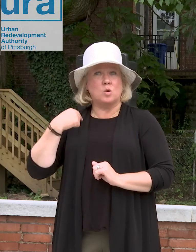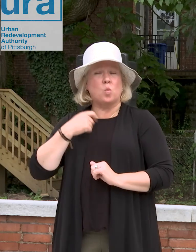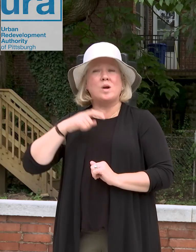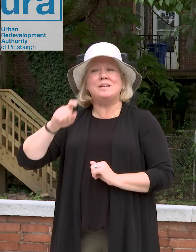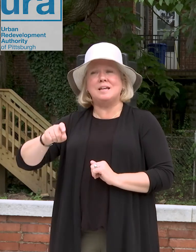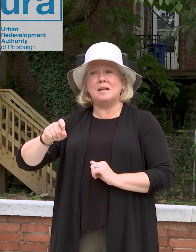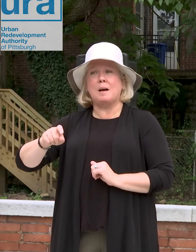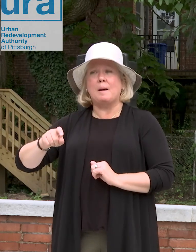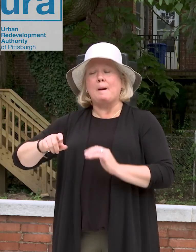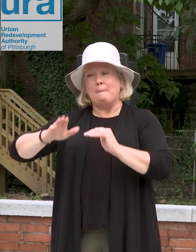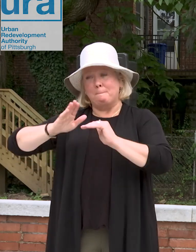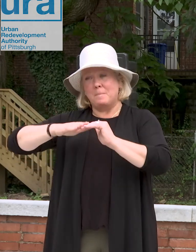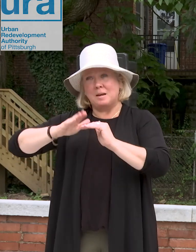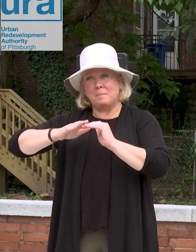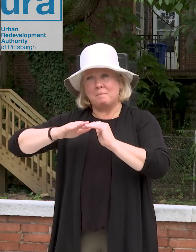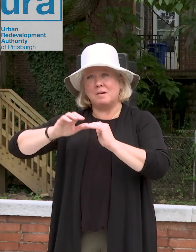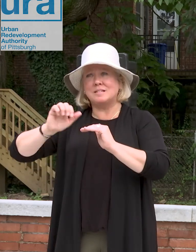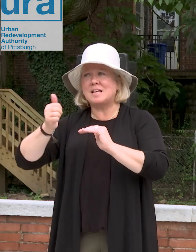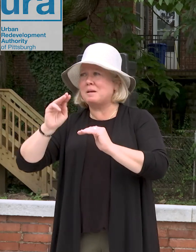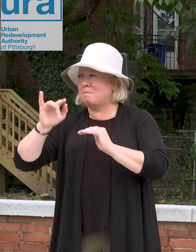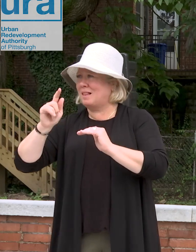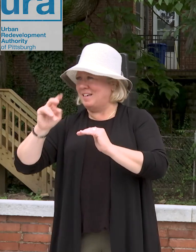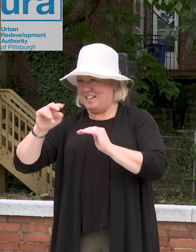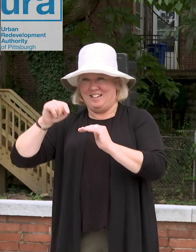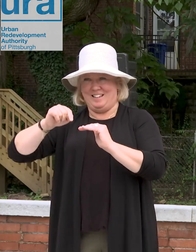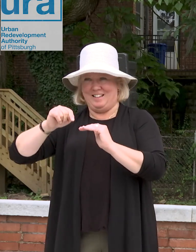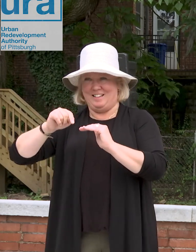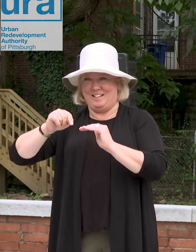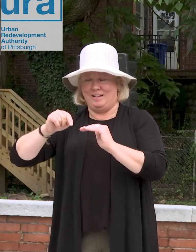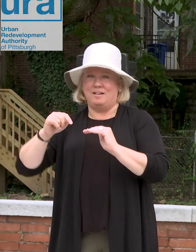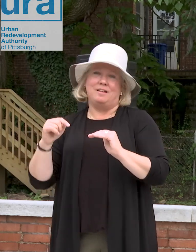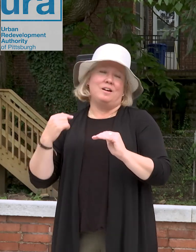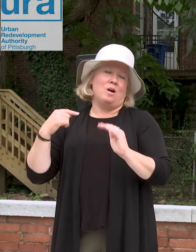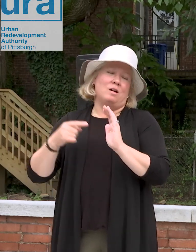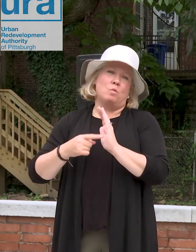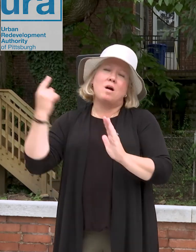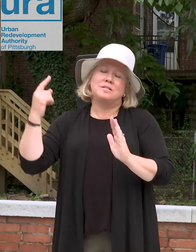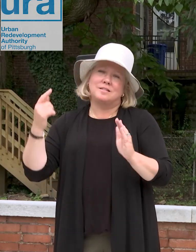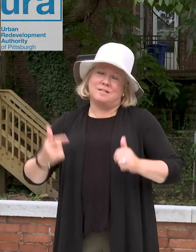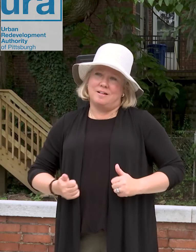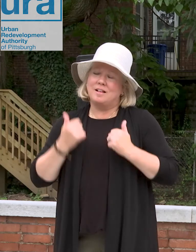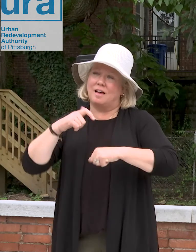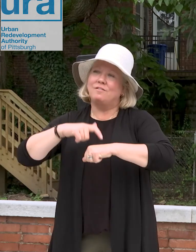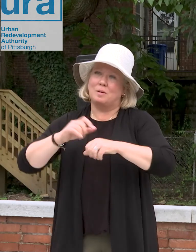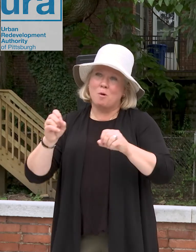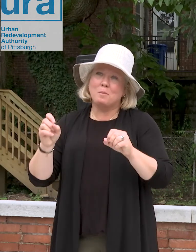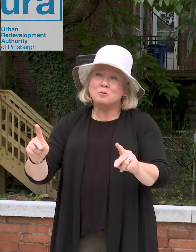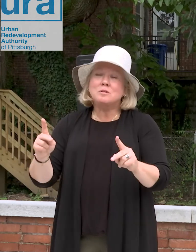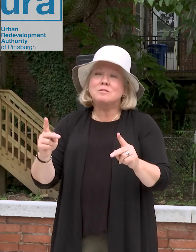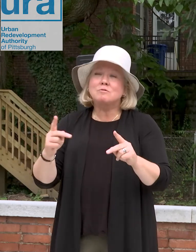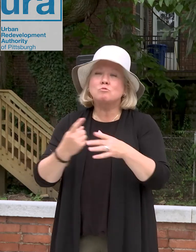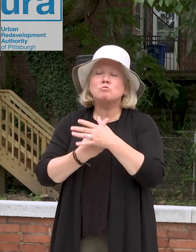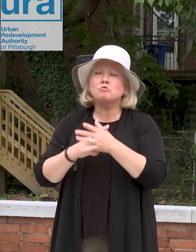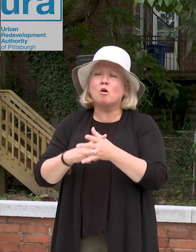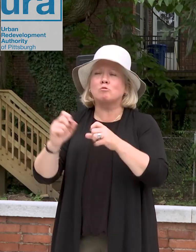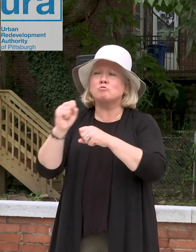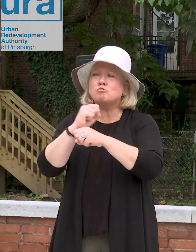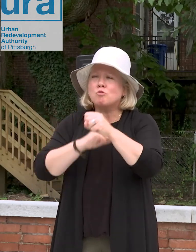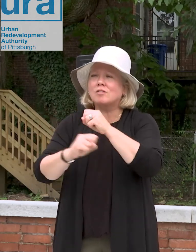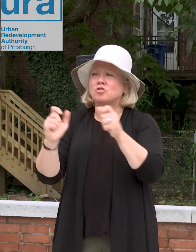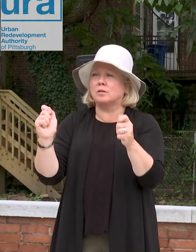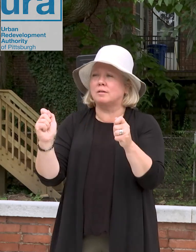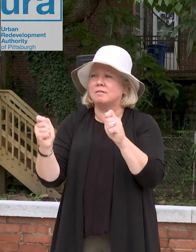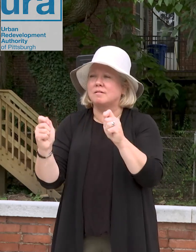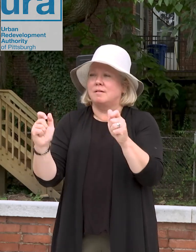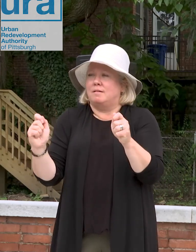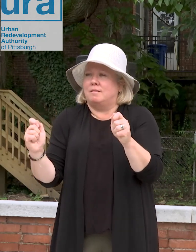of $10 million for this neighborhood. We have a once in a lifetime opportunity to begin really structurally changing our